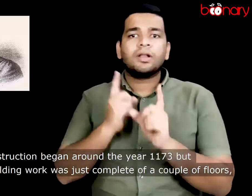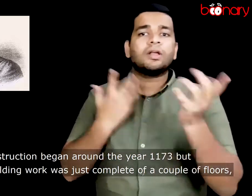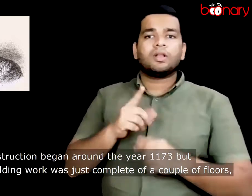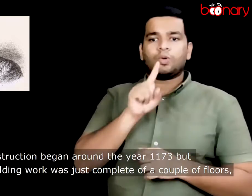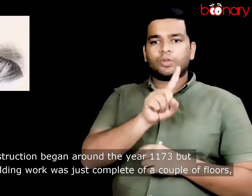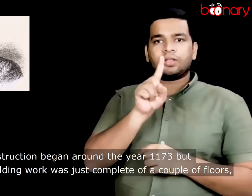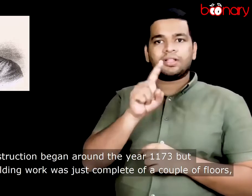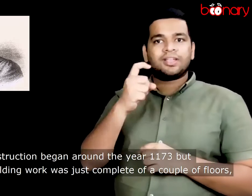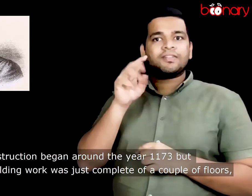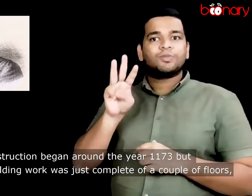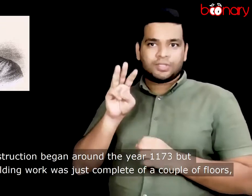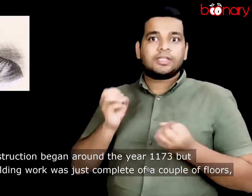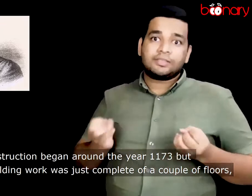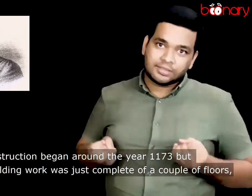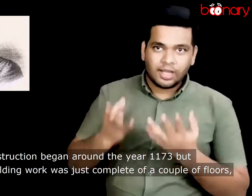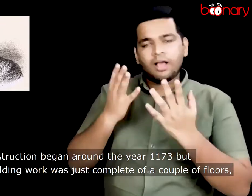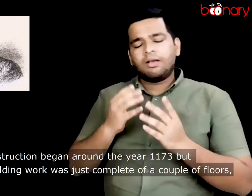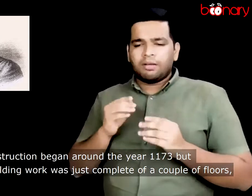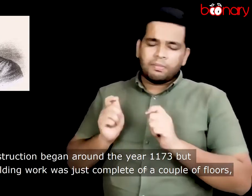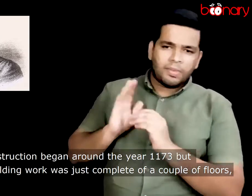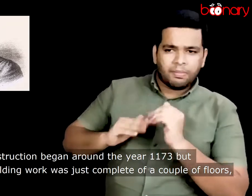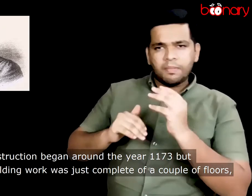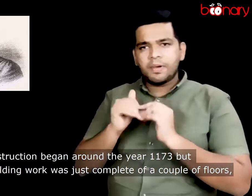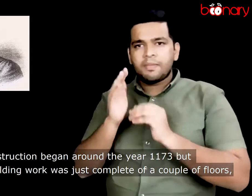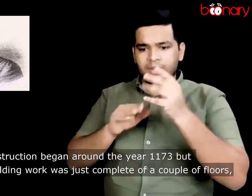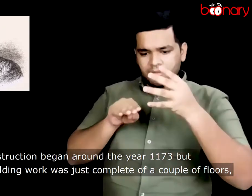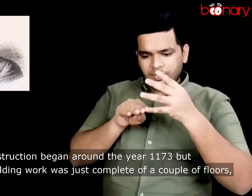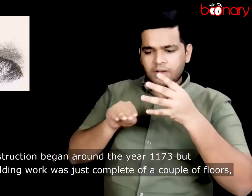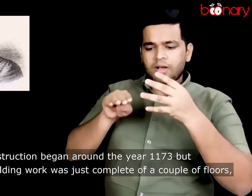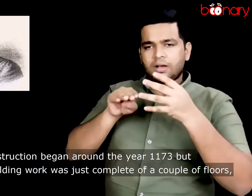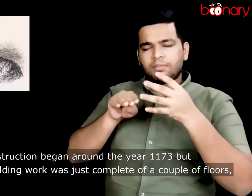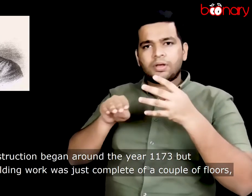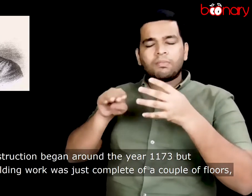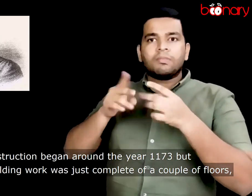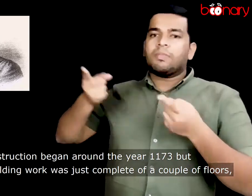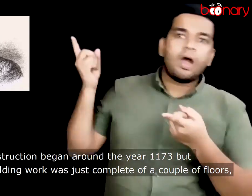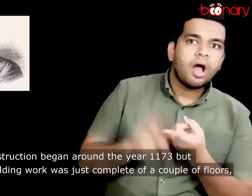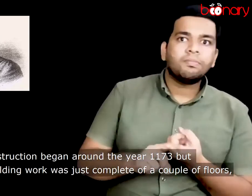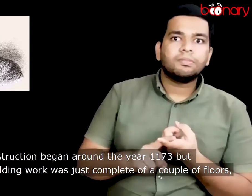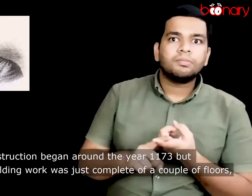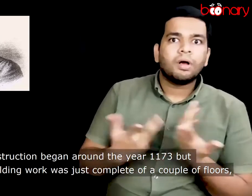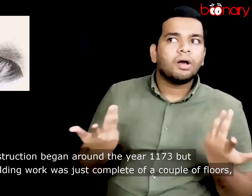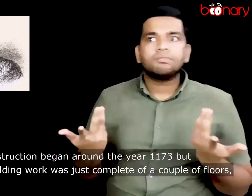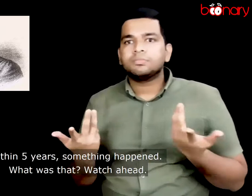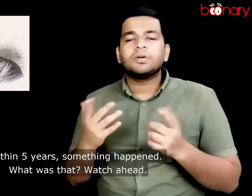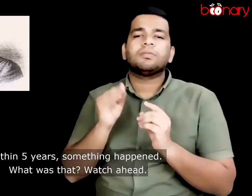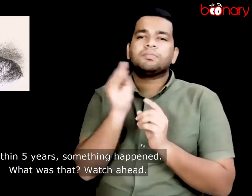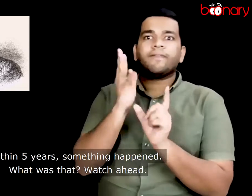construction began around the year 1173, but when the building work was just complete of a couple of floors, within 5